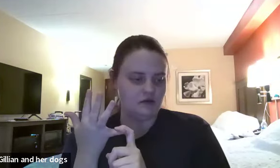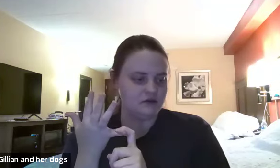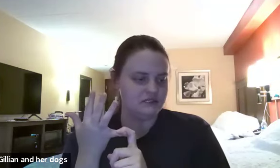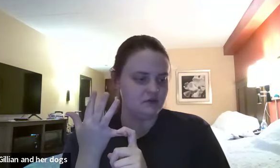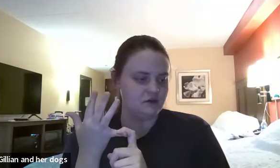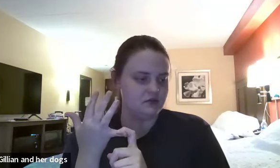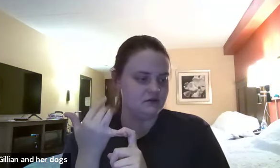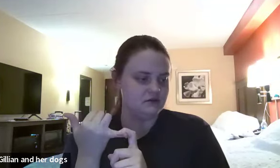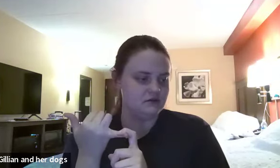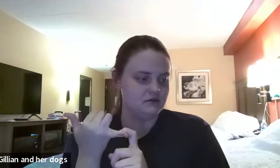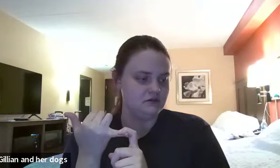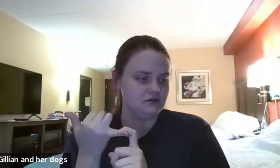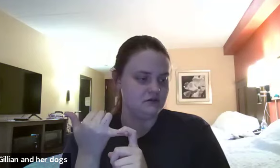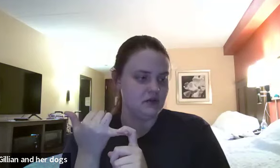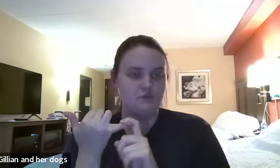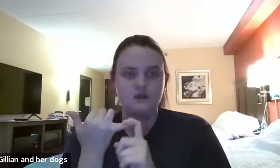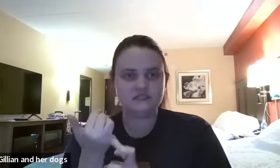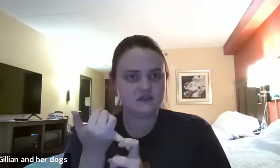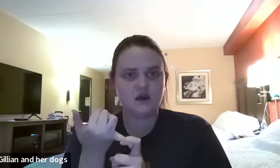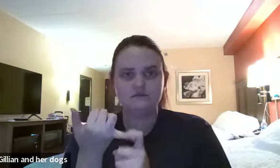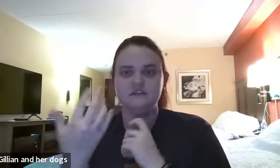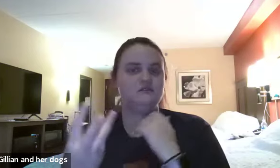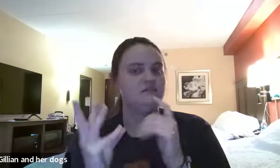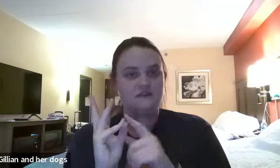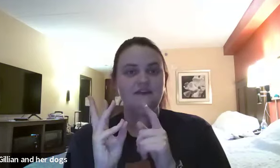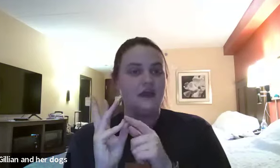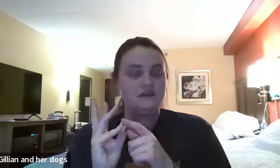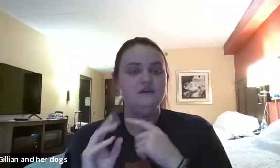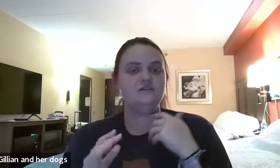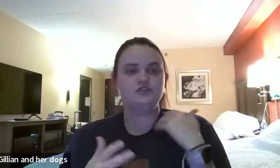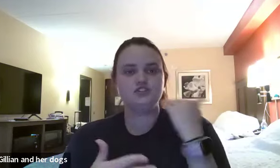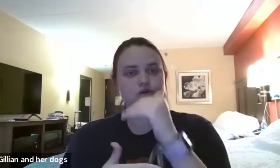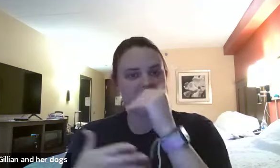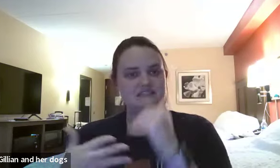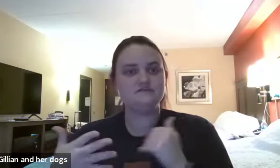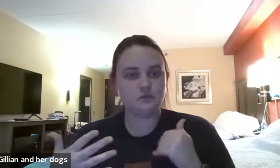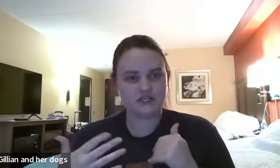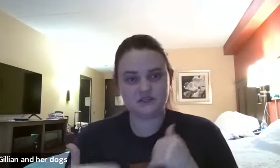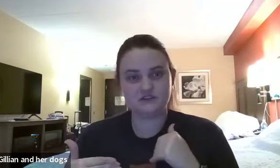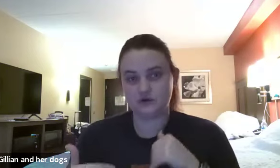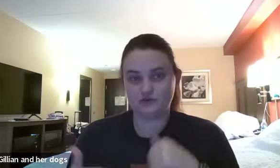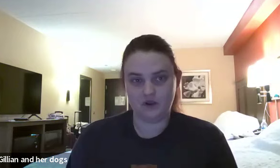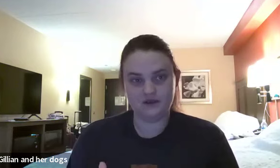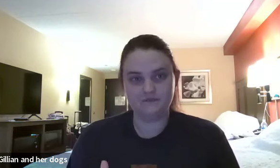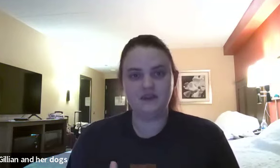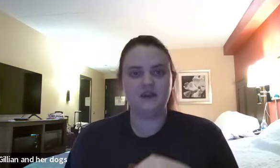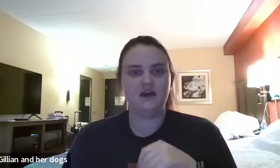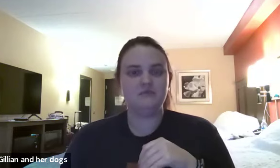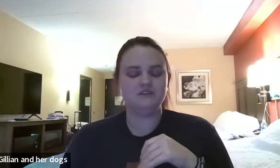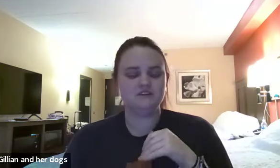What's the other? I'm running to the office or anything like that. There's so many different ways we use the word run. And so